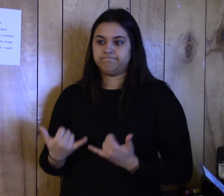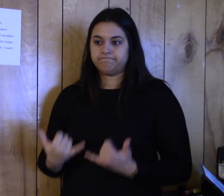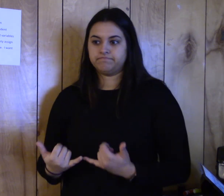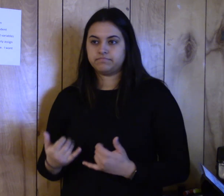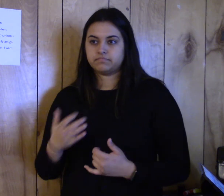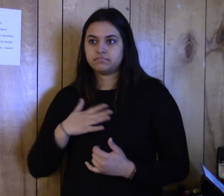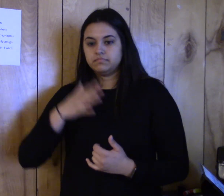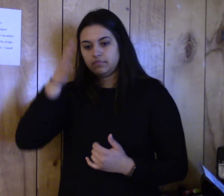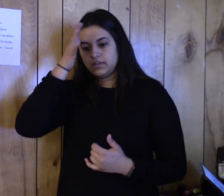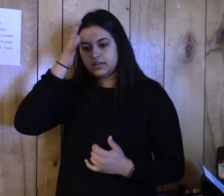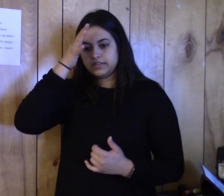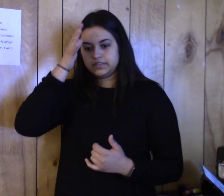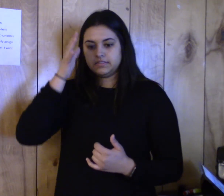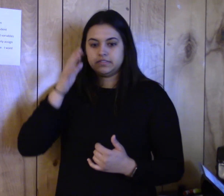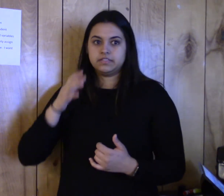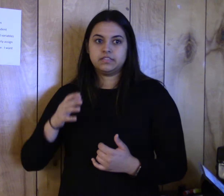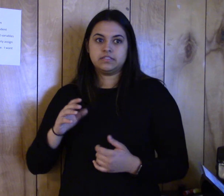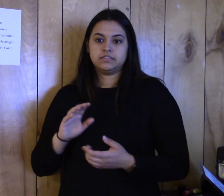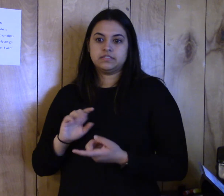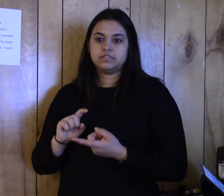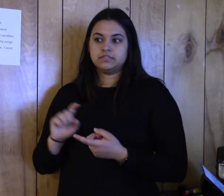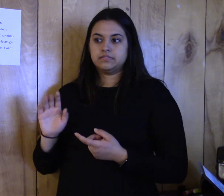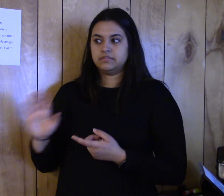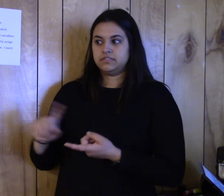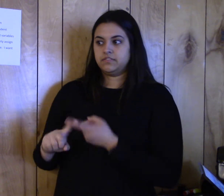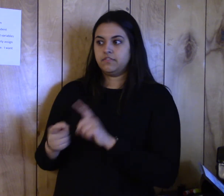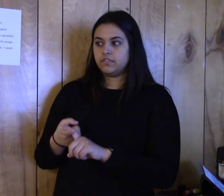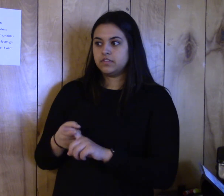most of them had bows, and off they go on the weekends. But